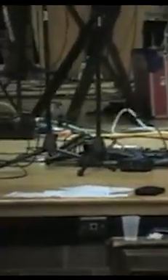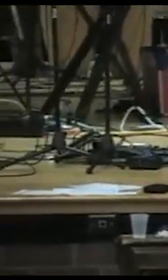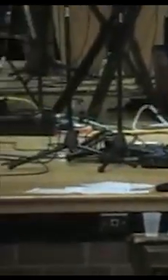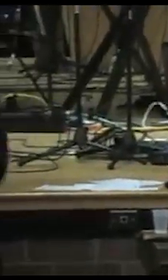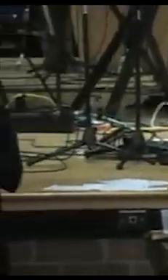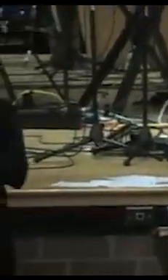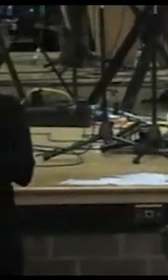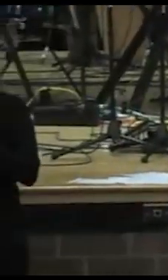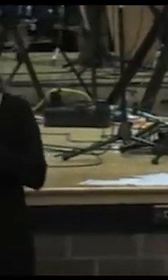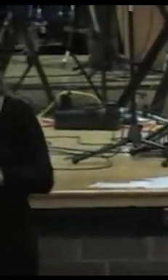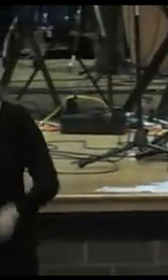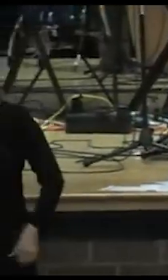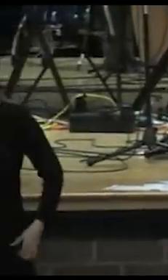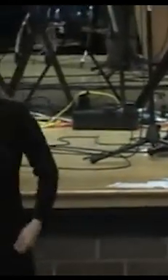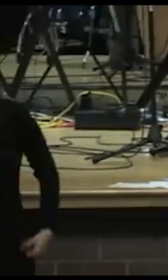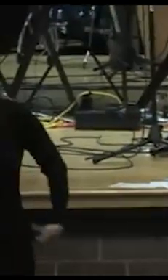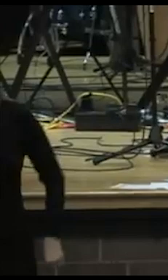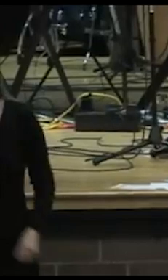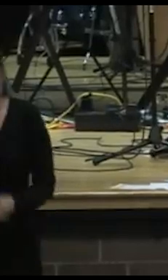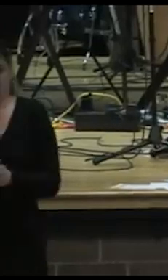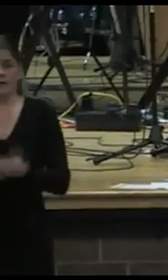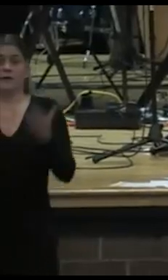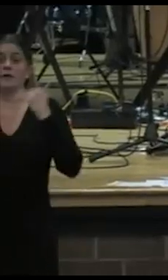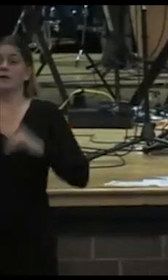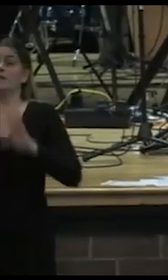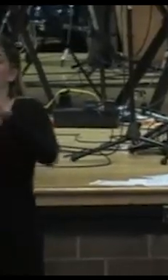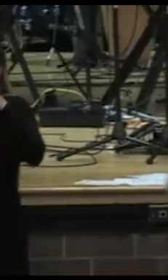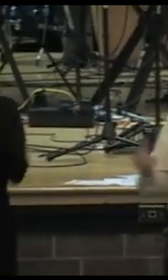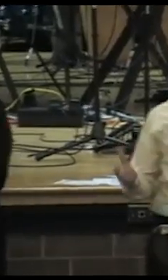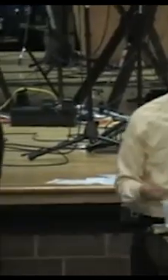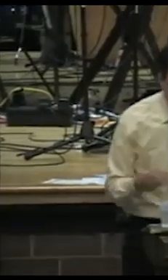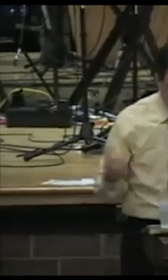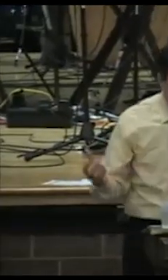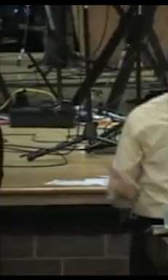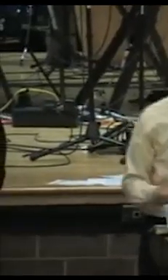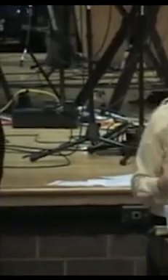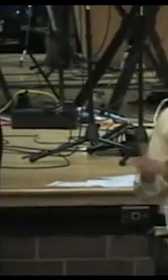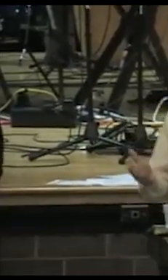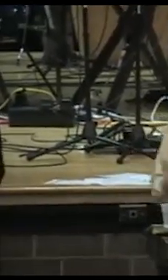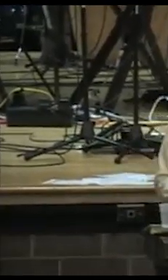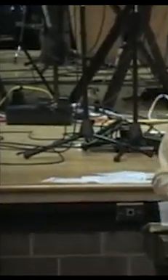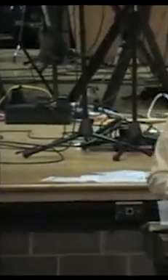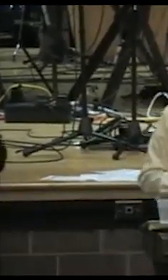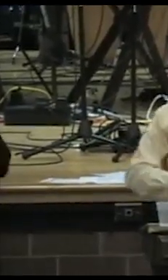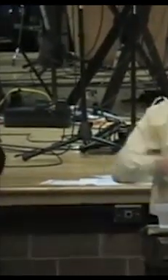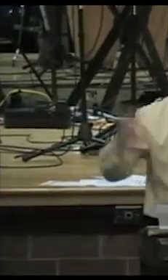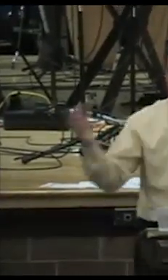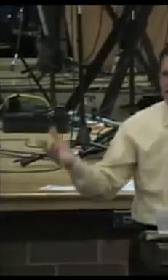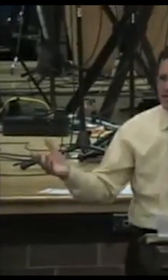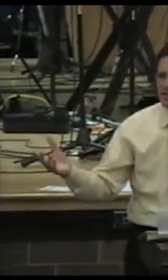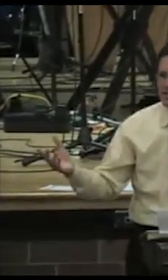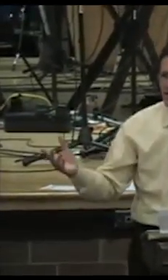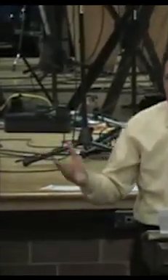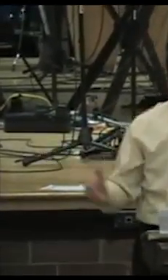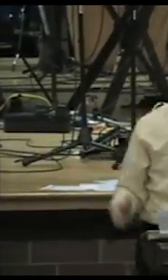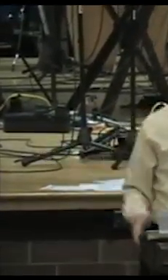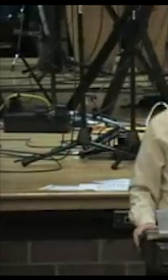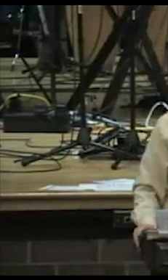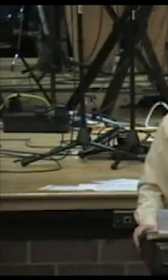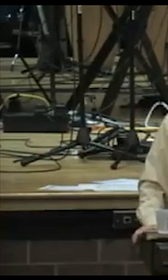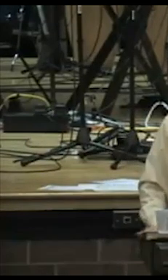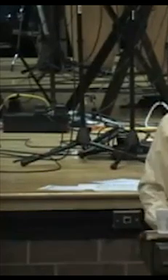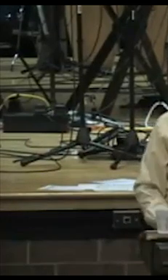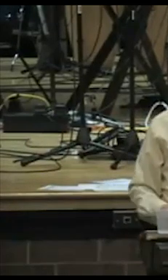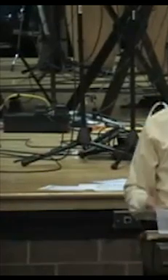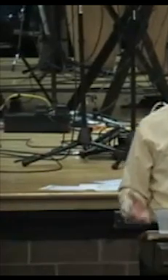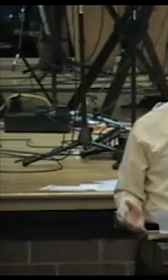amen? Hallelujah. What about families? Families need to be in unity. The families that pray together, stay